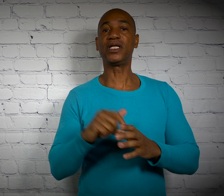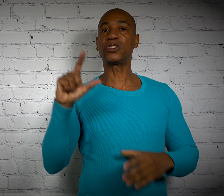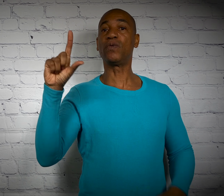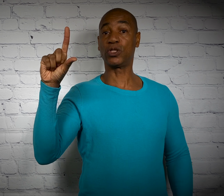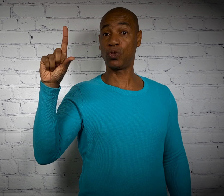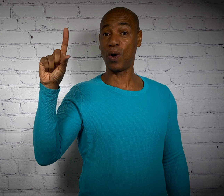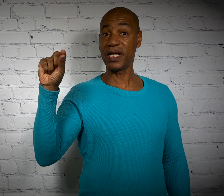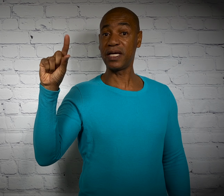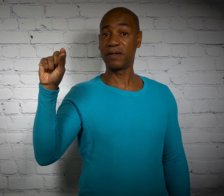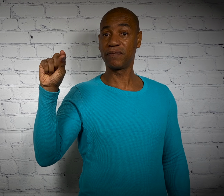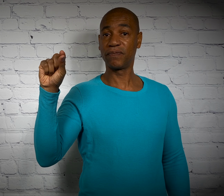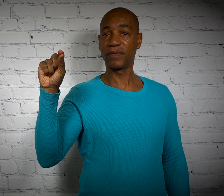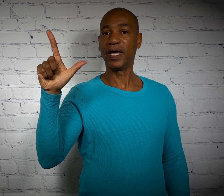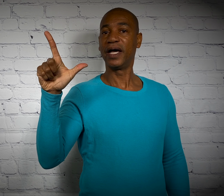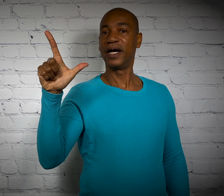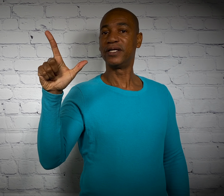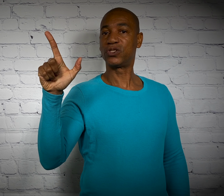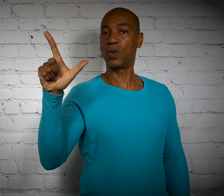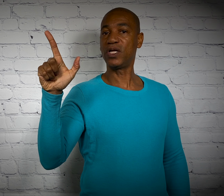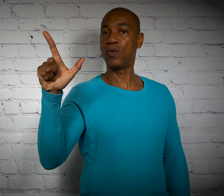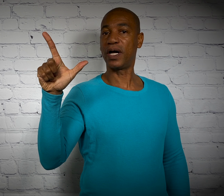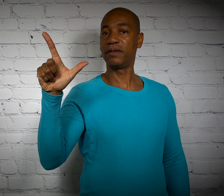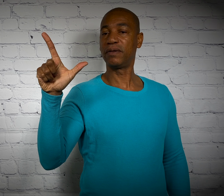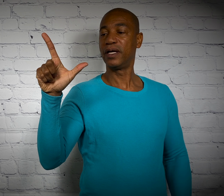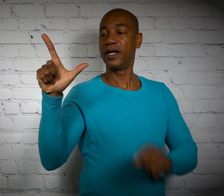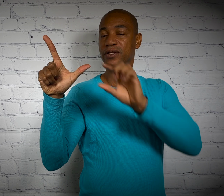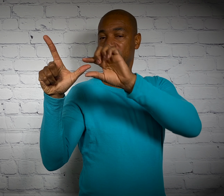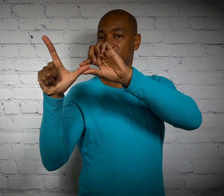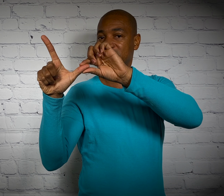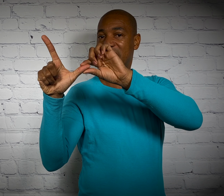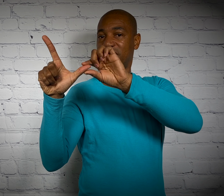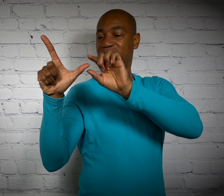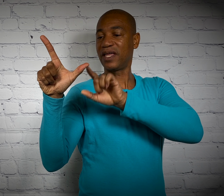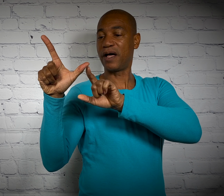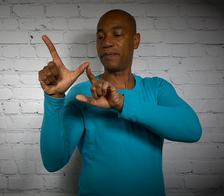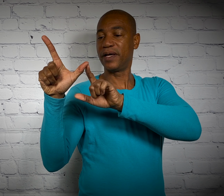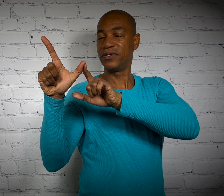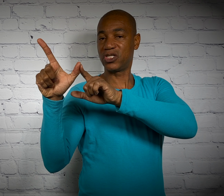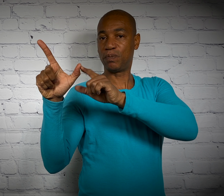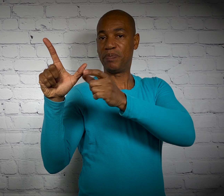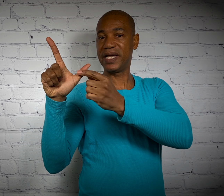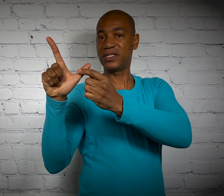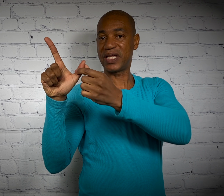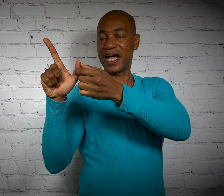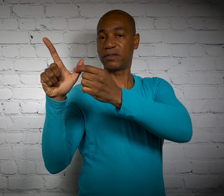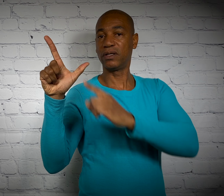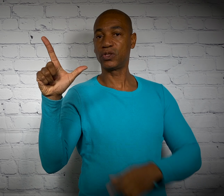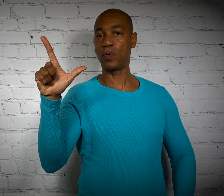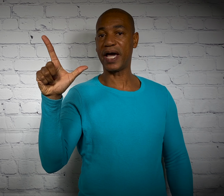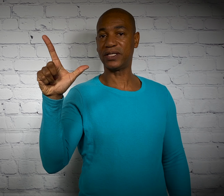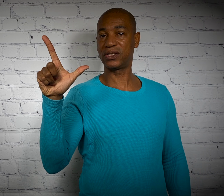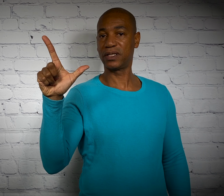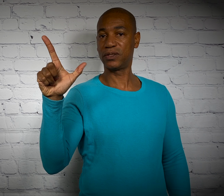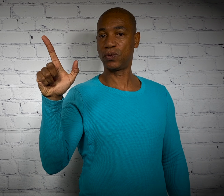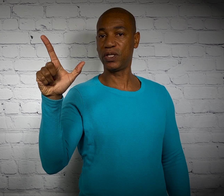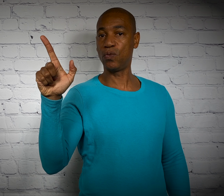go with 20, 21. Notice how the thumb just bends down twice.